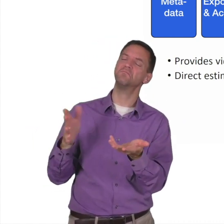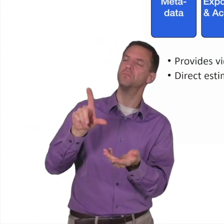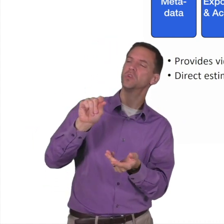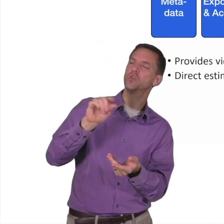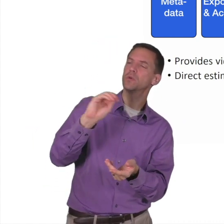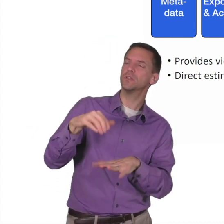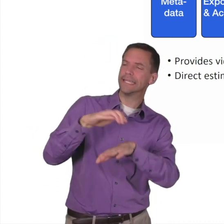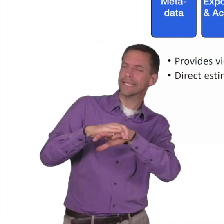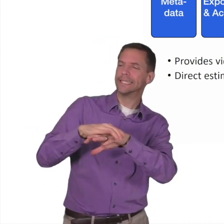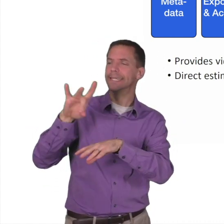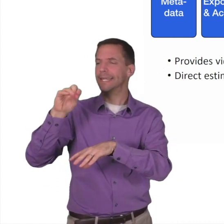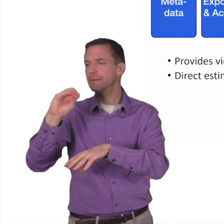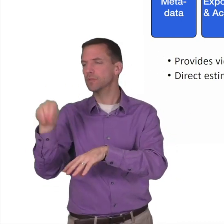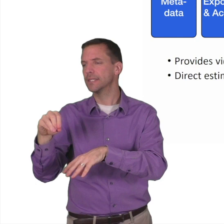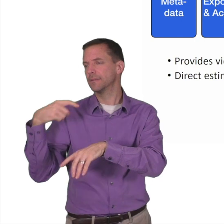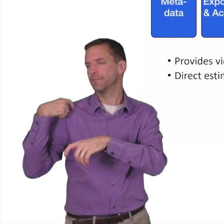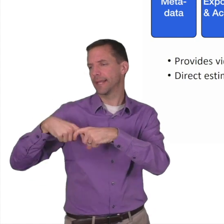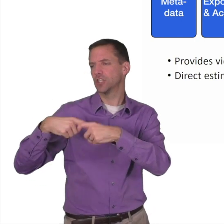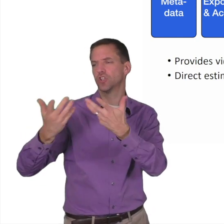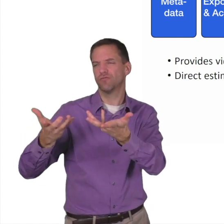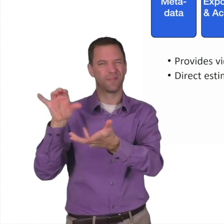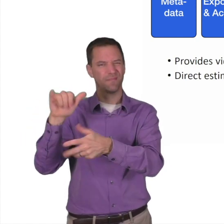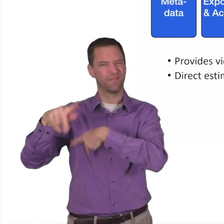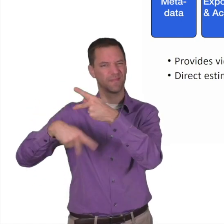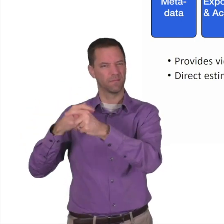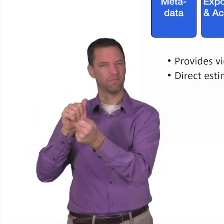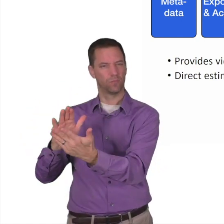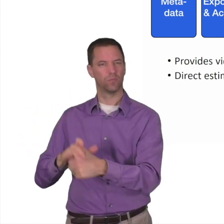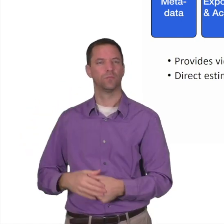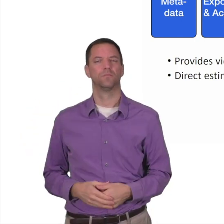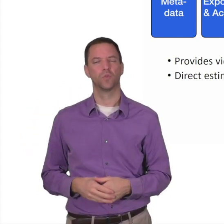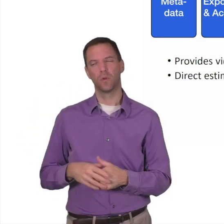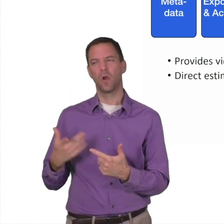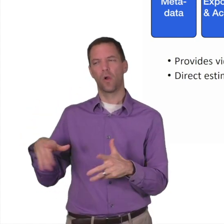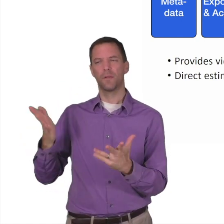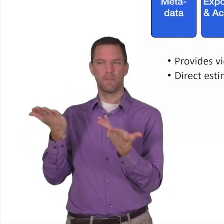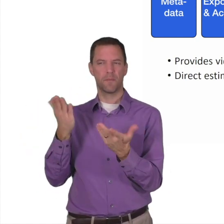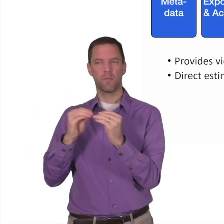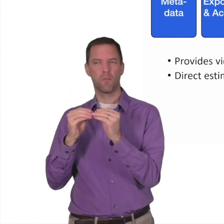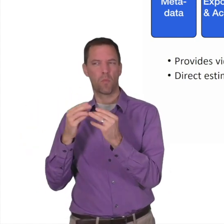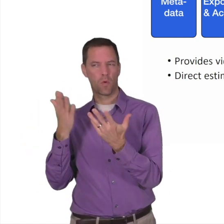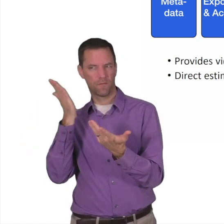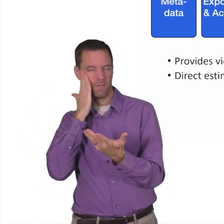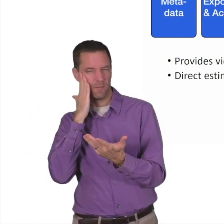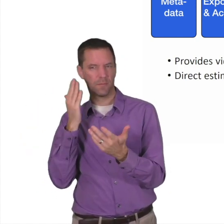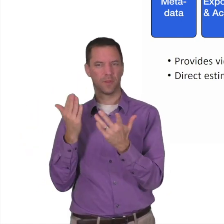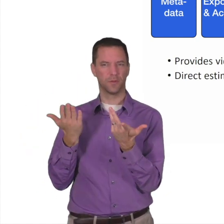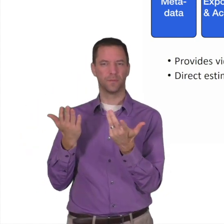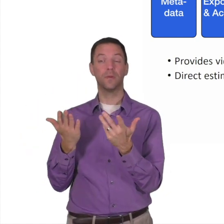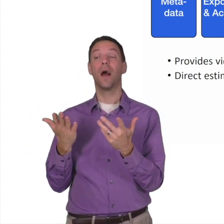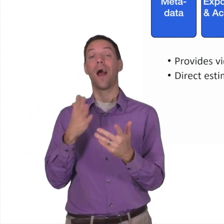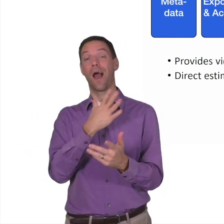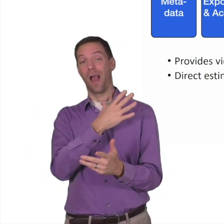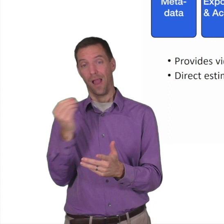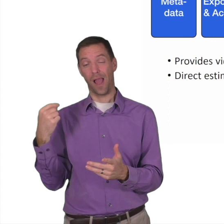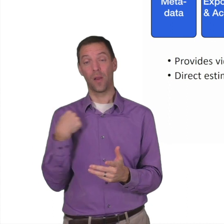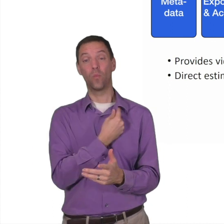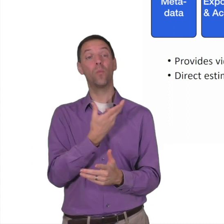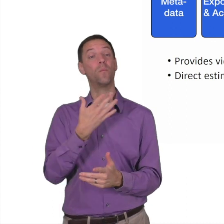work. Often bilinguals will be asked to estimate, what percent is English, what percent is Spanish, 80-20, for example. So it may